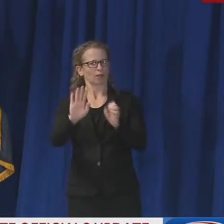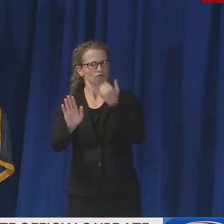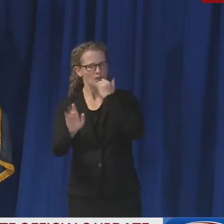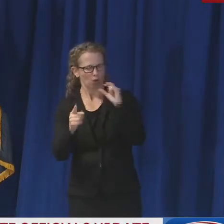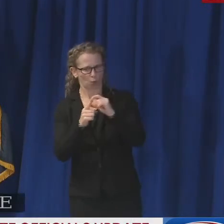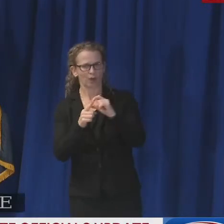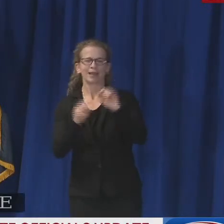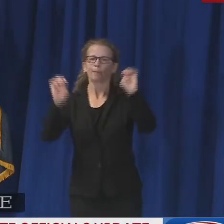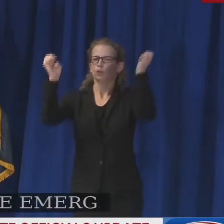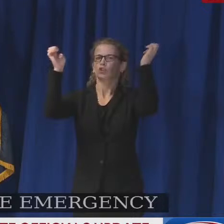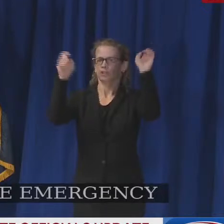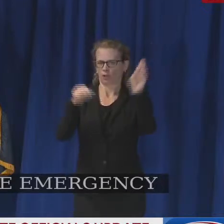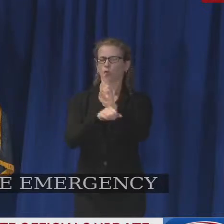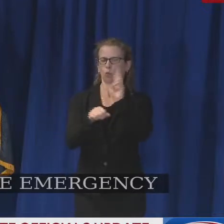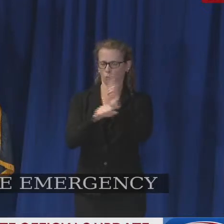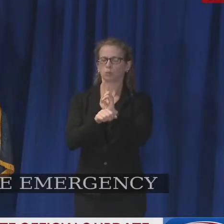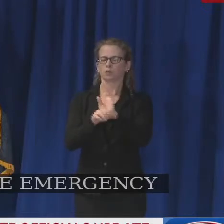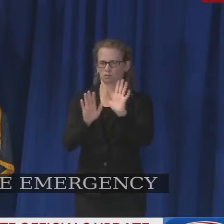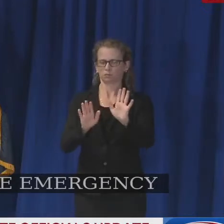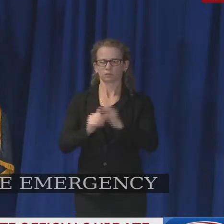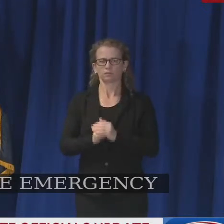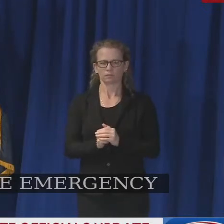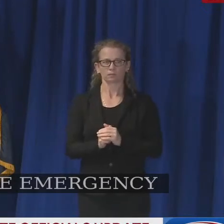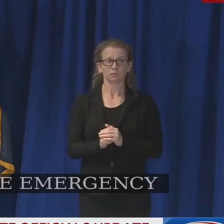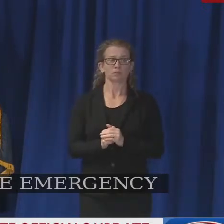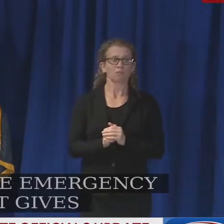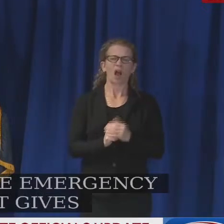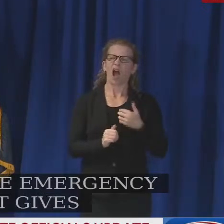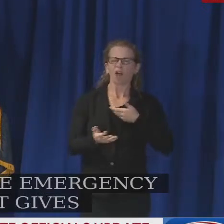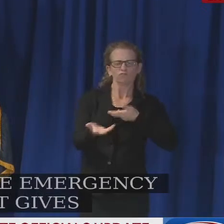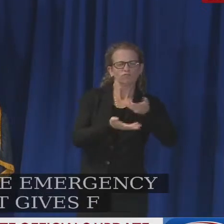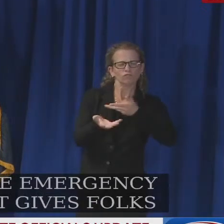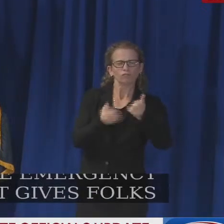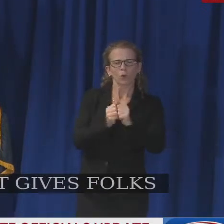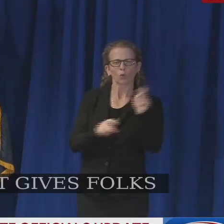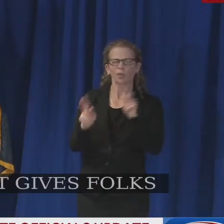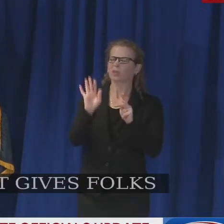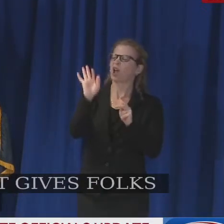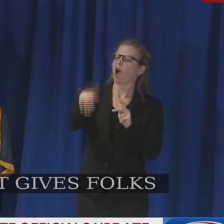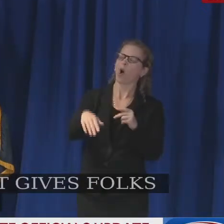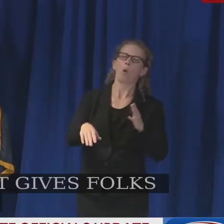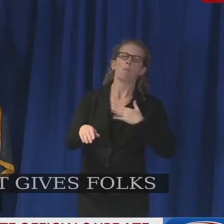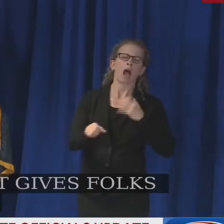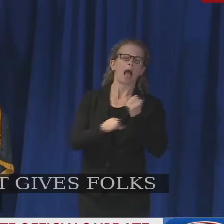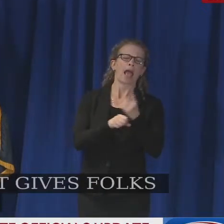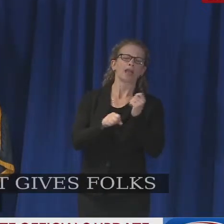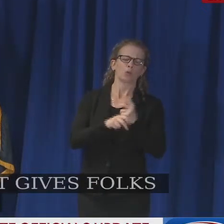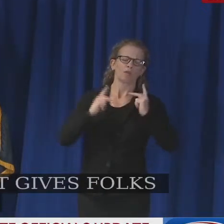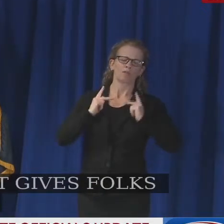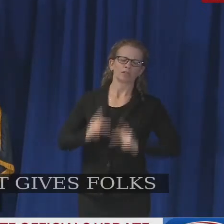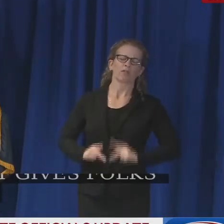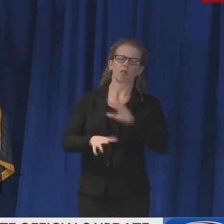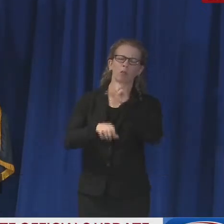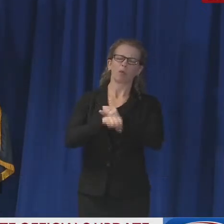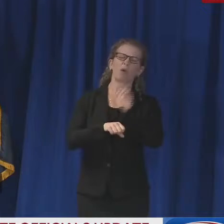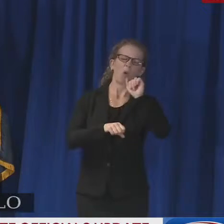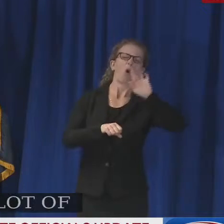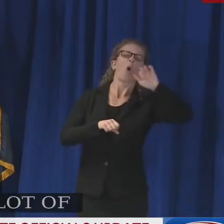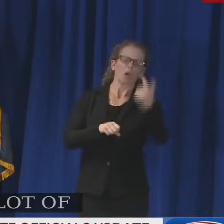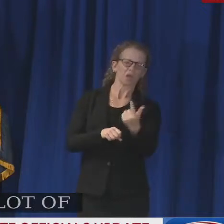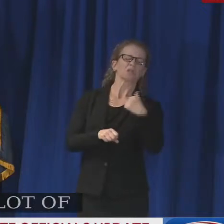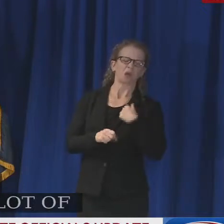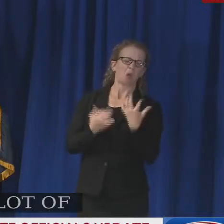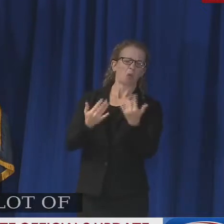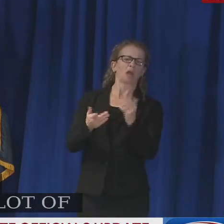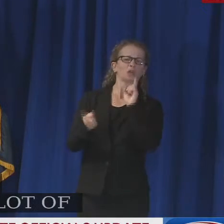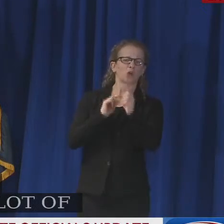little more confidence, more. You know, so I've talked to a lot of folks that said, well, I go in for my yearly physical in August. I guess I'll talk to my doctor about it then. You